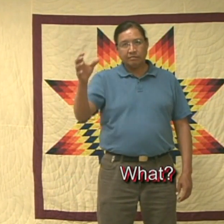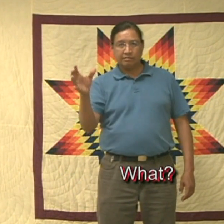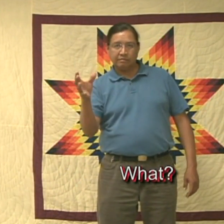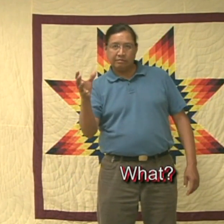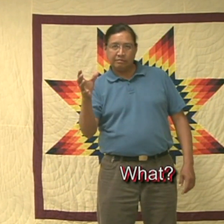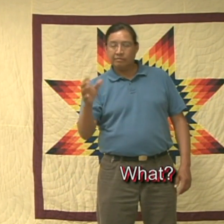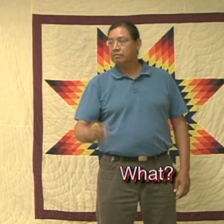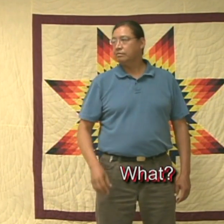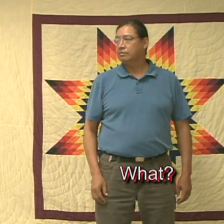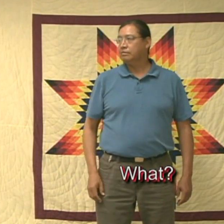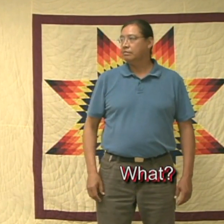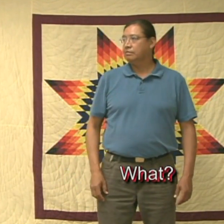Daku.